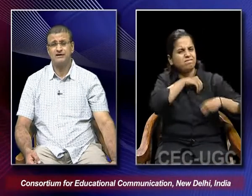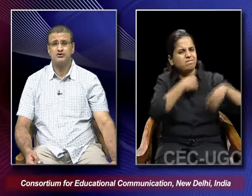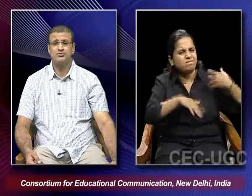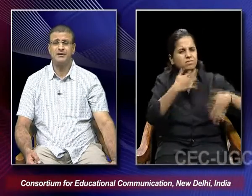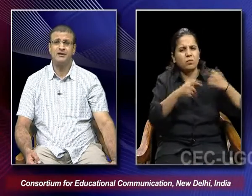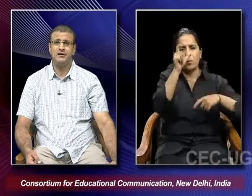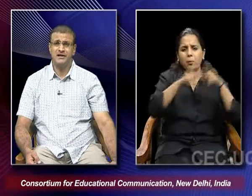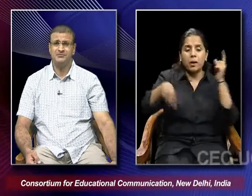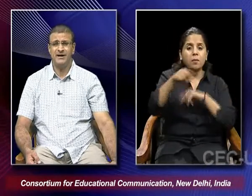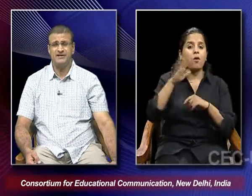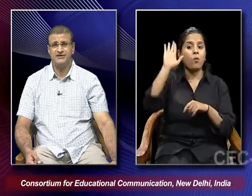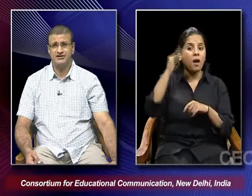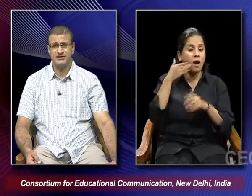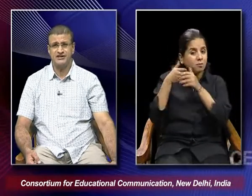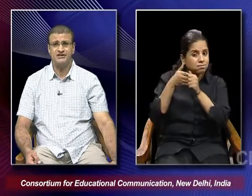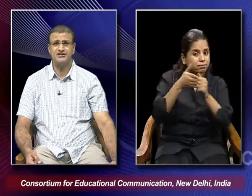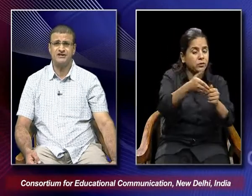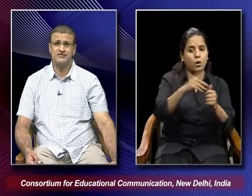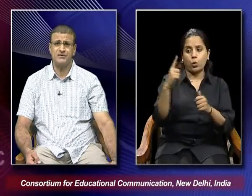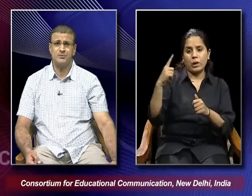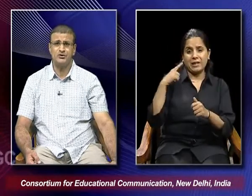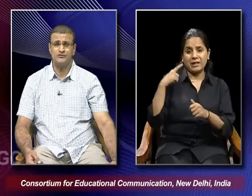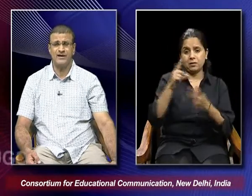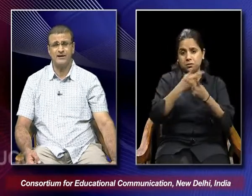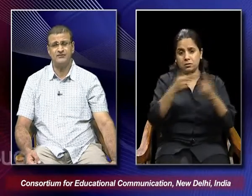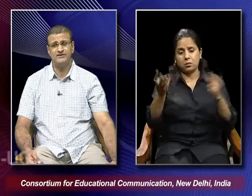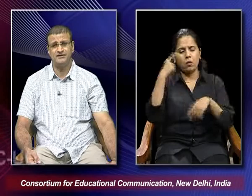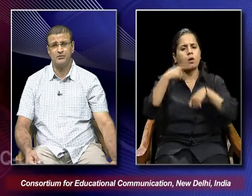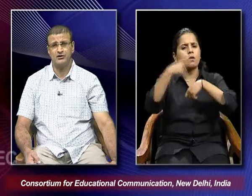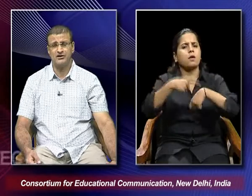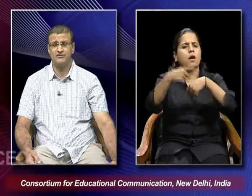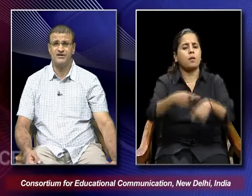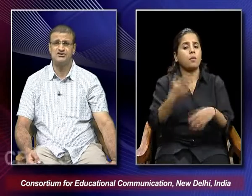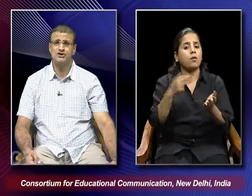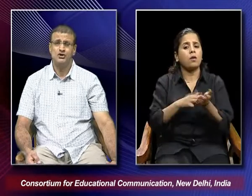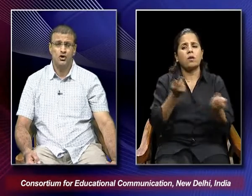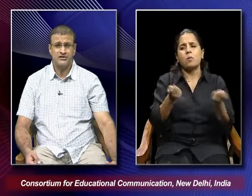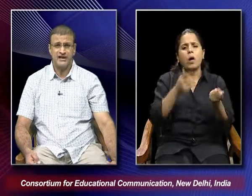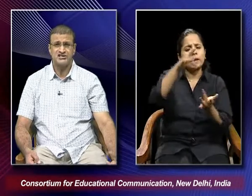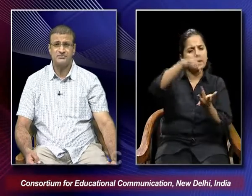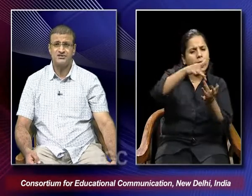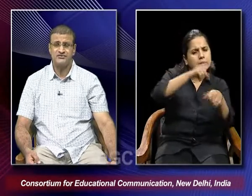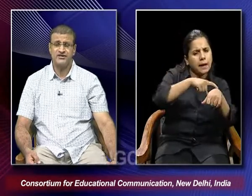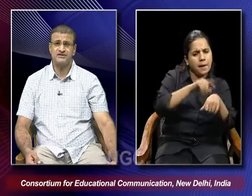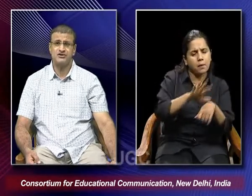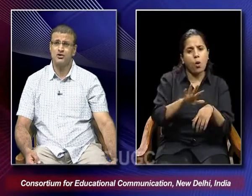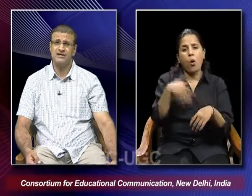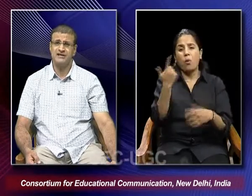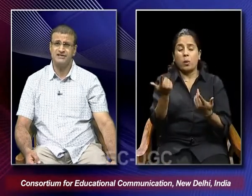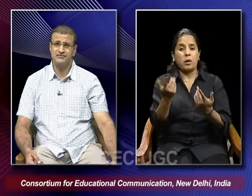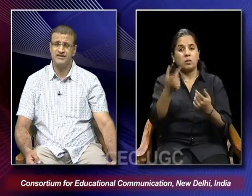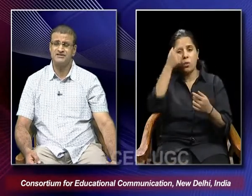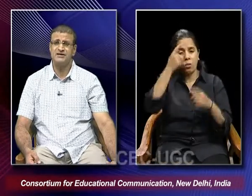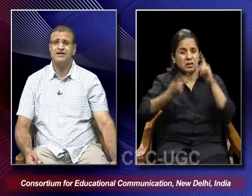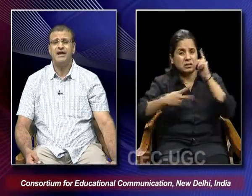when it was being led by the various leaders at different point of time, whether the moderate phase or the extremist phase or the